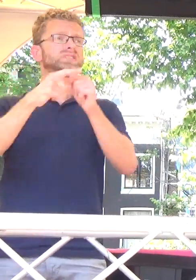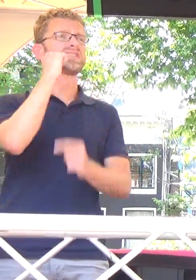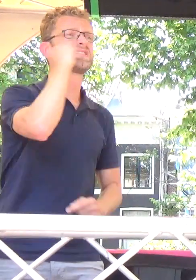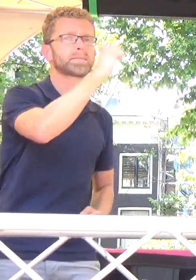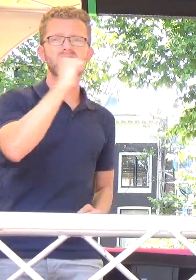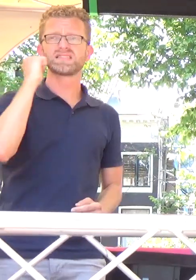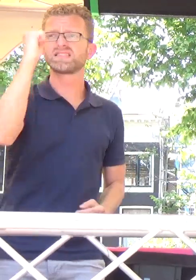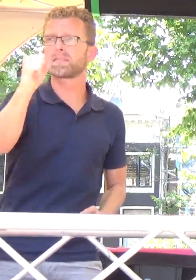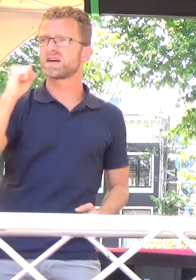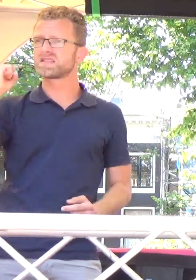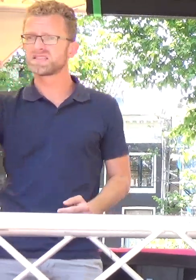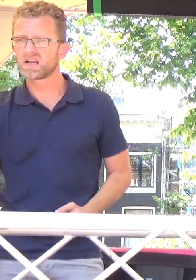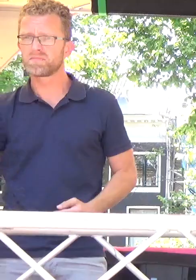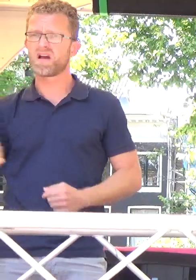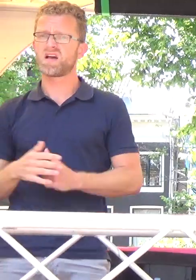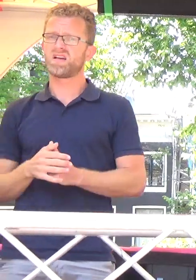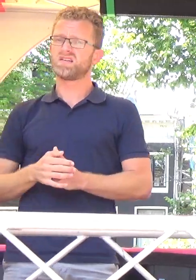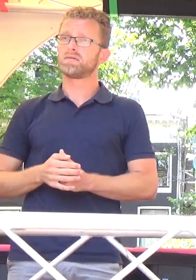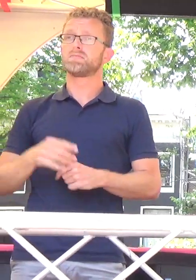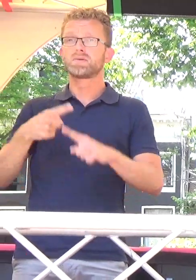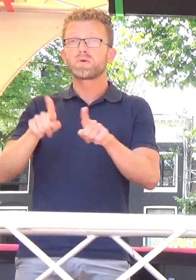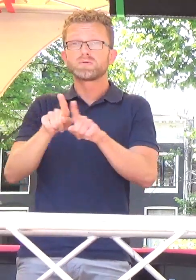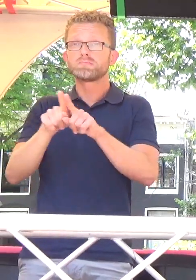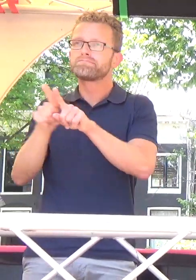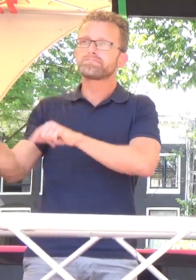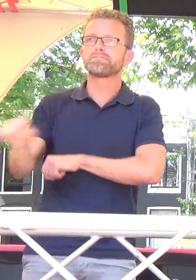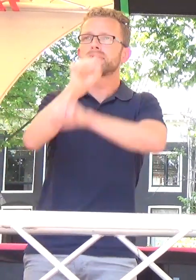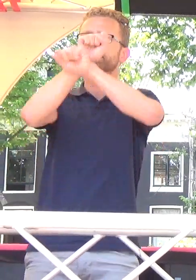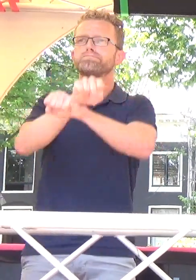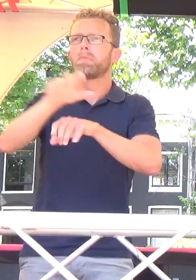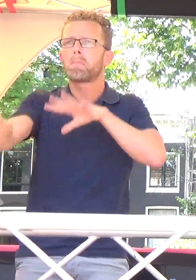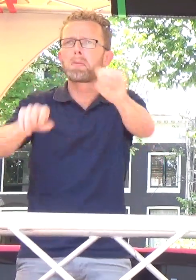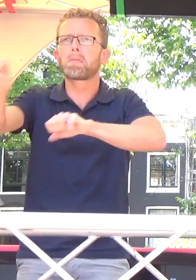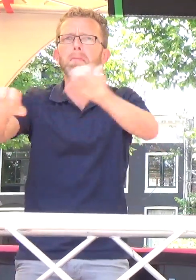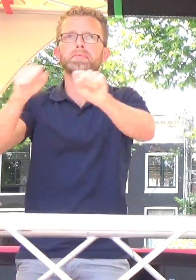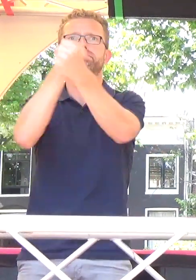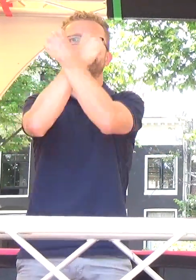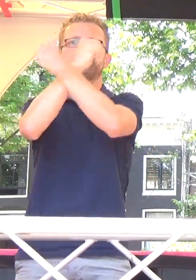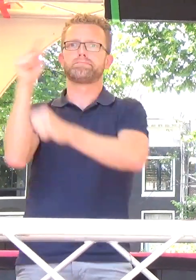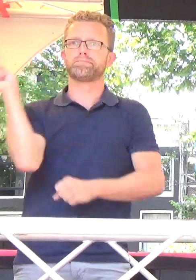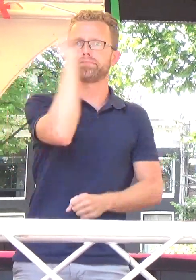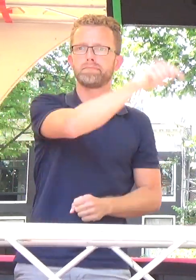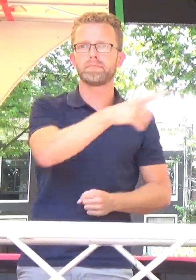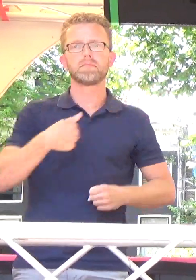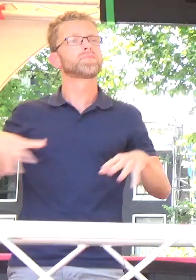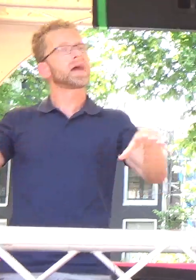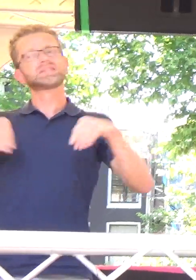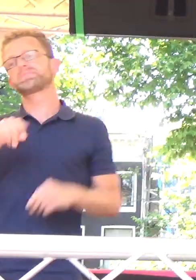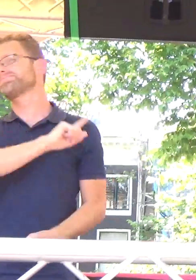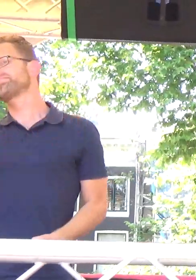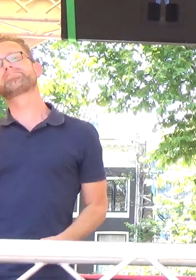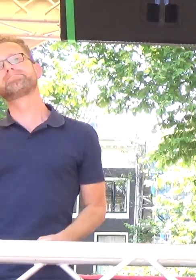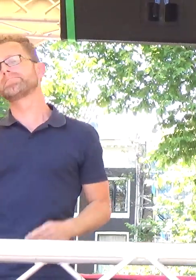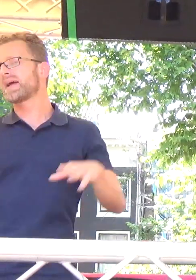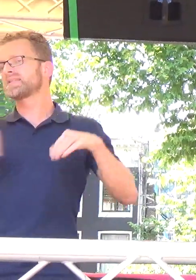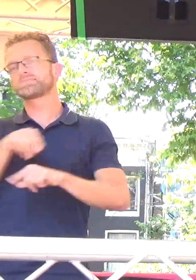unacceptable. Not just when it happens, facing men having sex